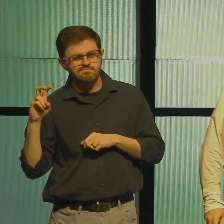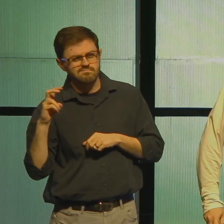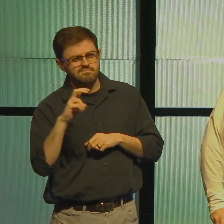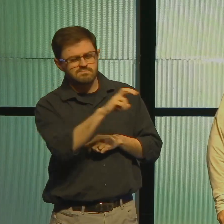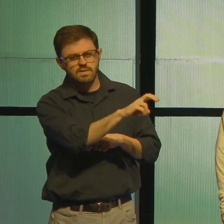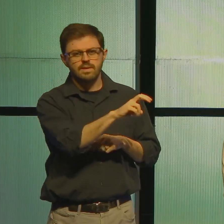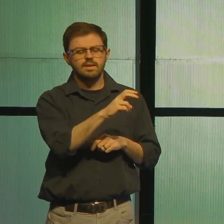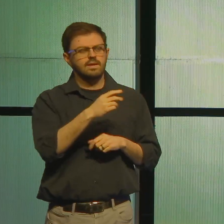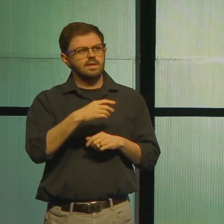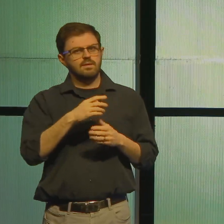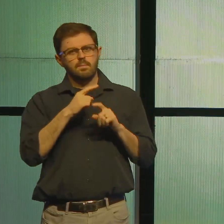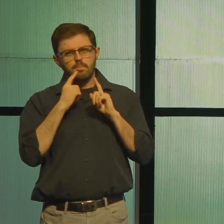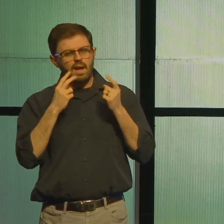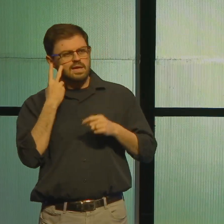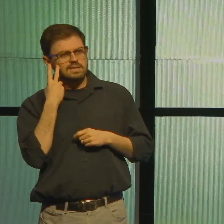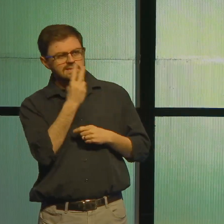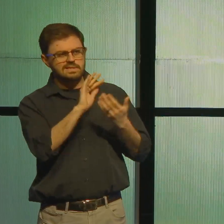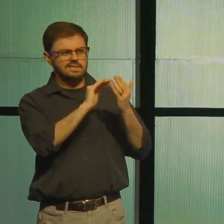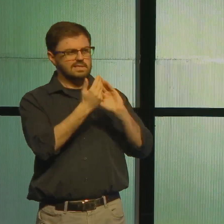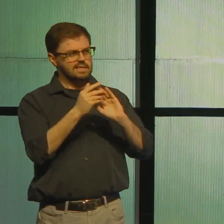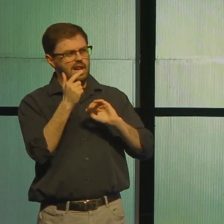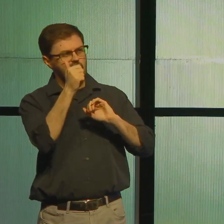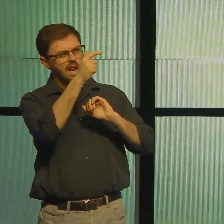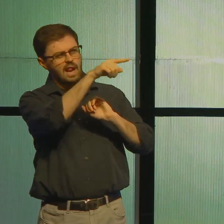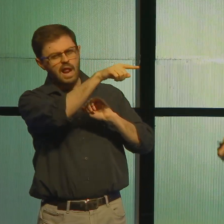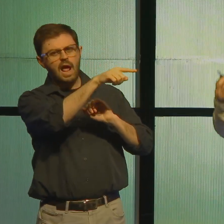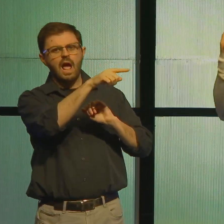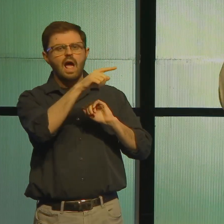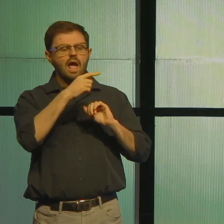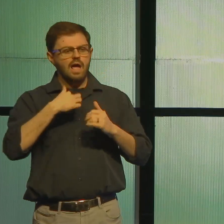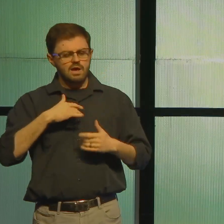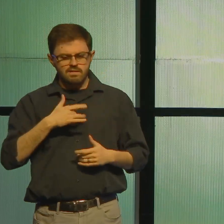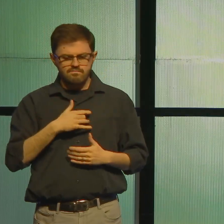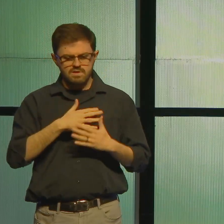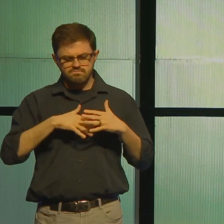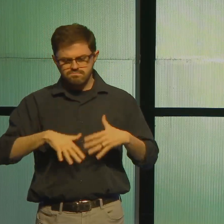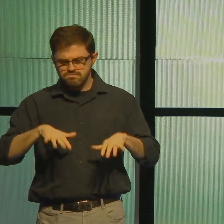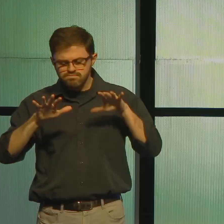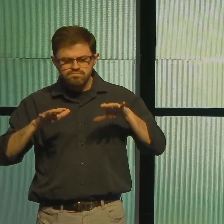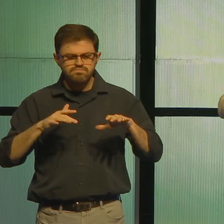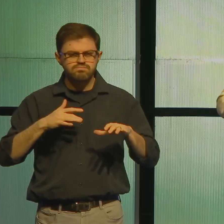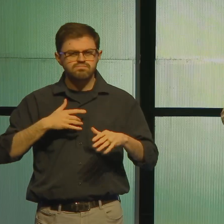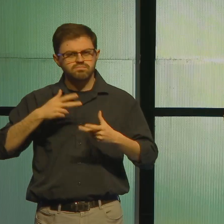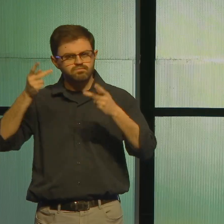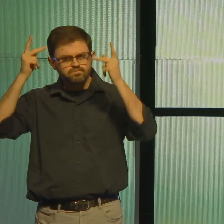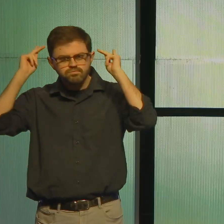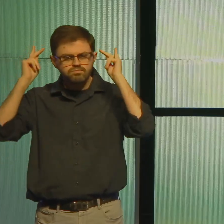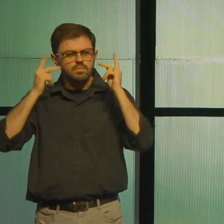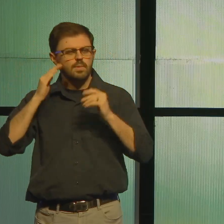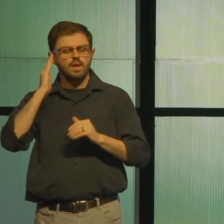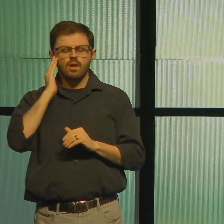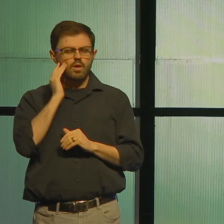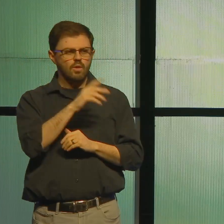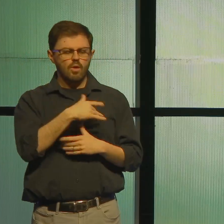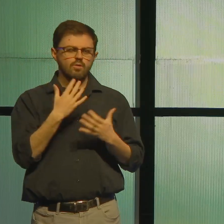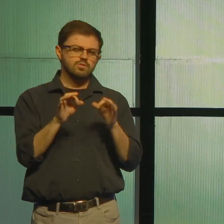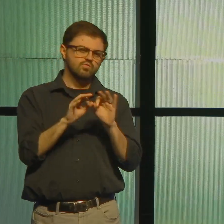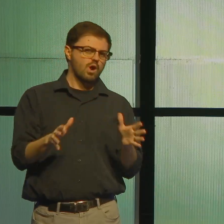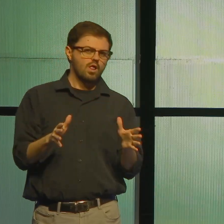distance, and the heart starts racing, and the panic and the anxiety sets in. But he just knows he's worthless